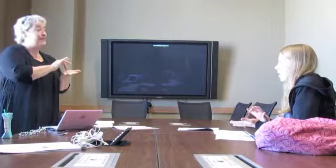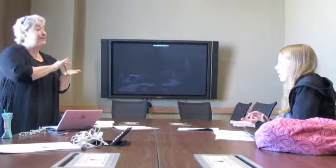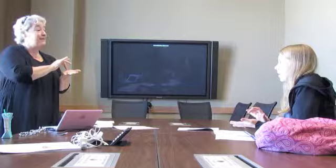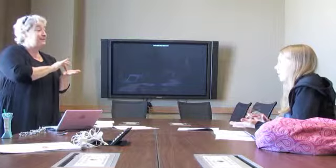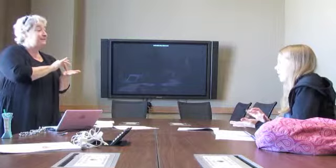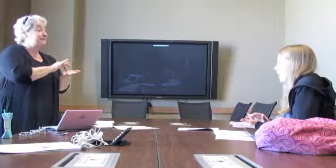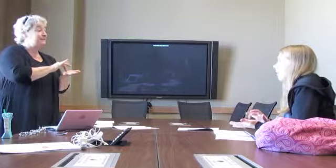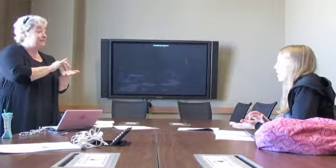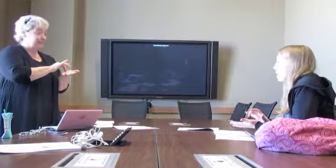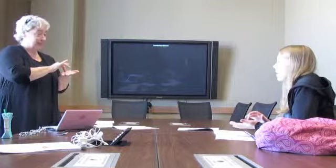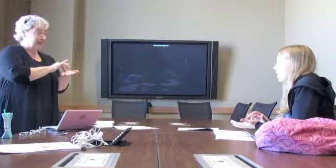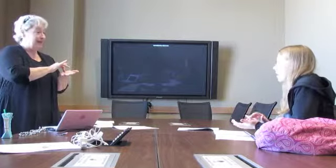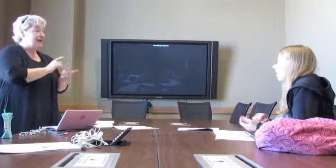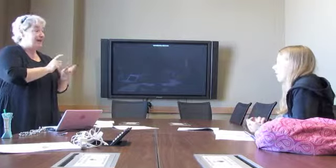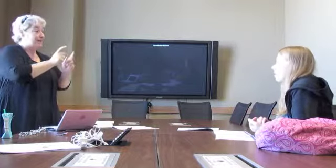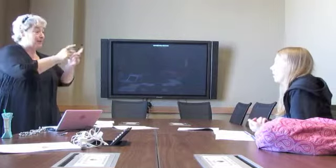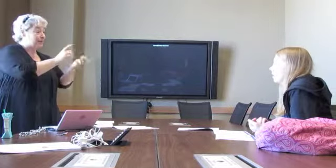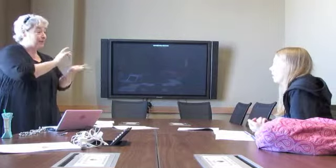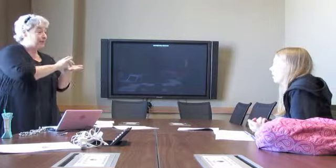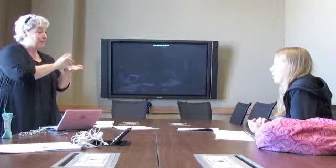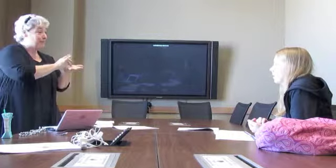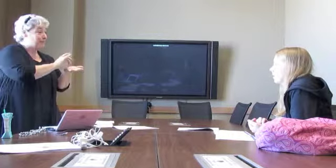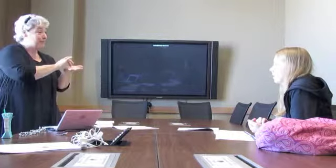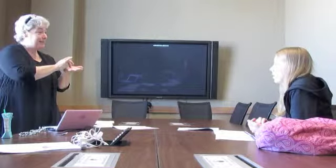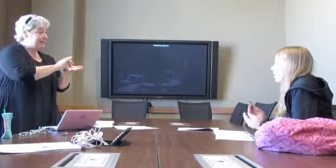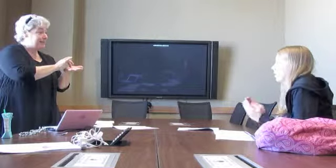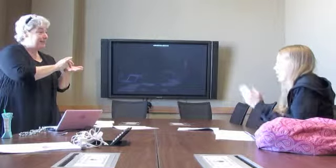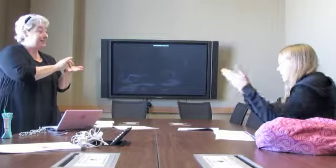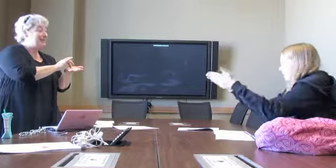Medicine. I'm going to give you medicine.